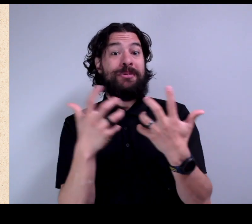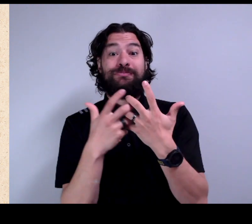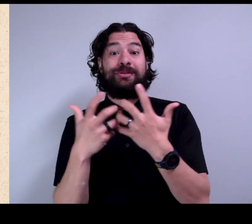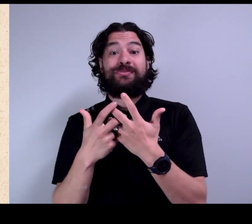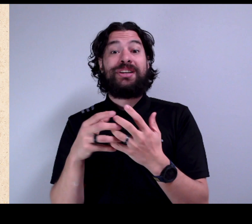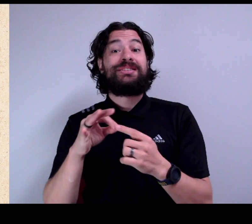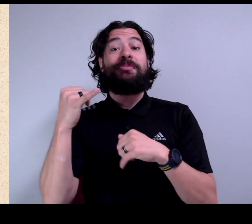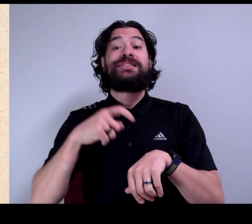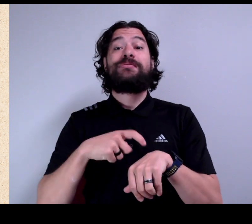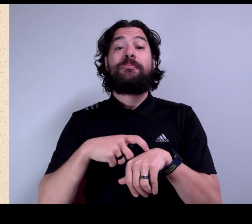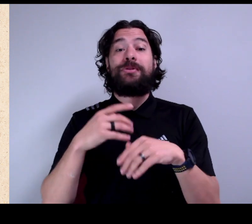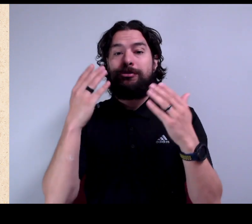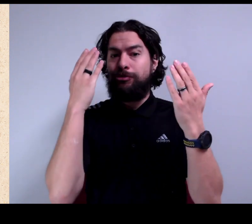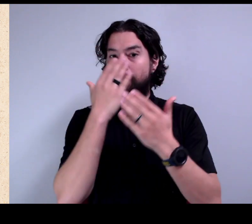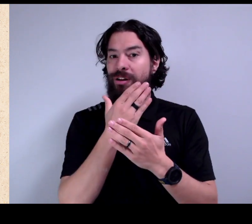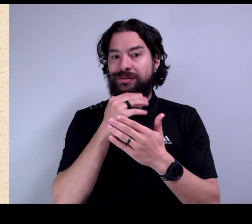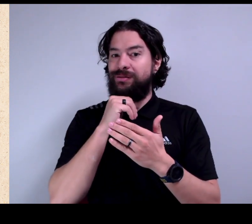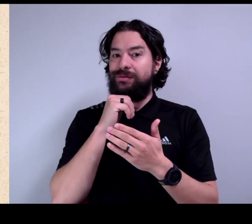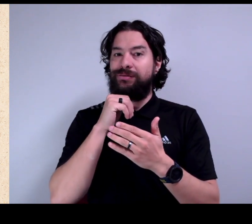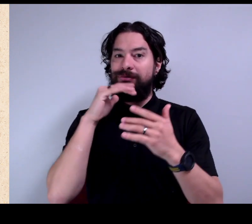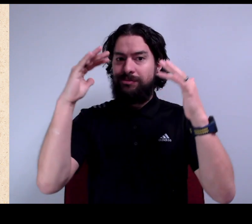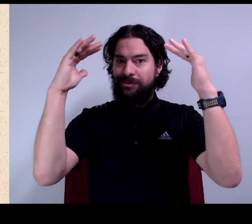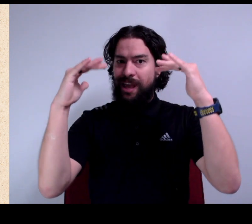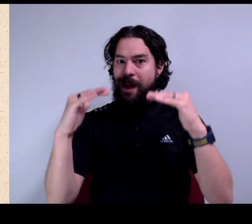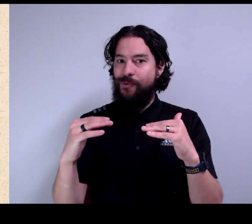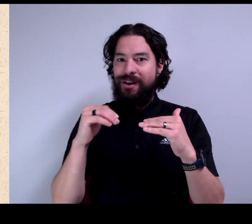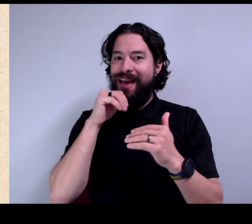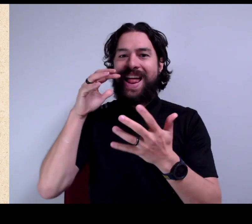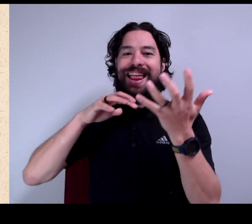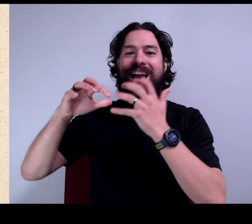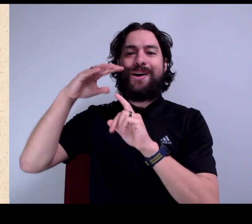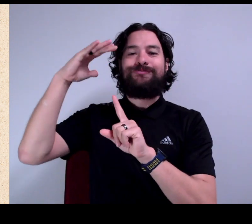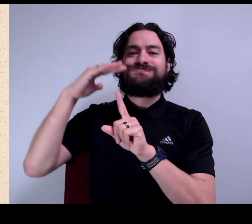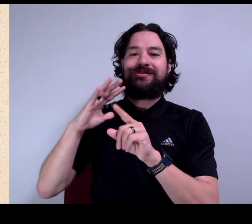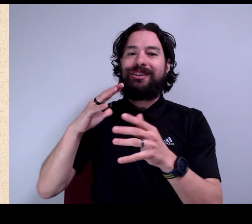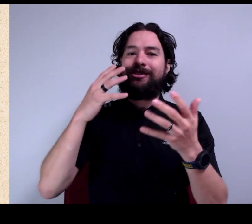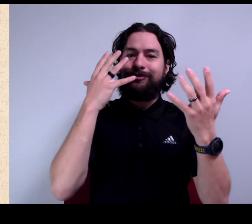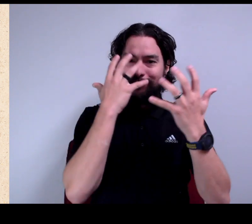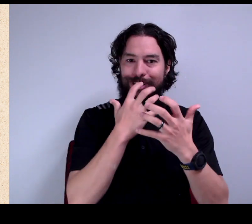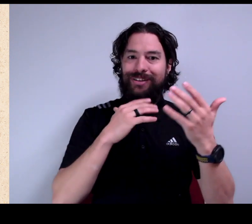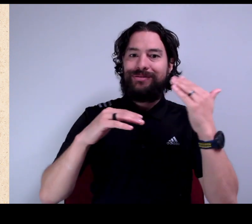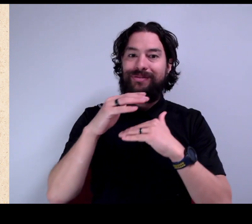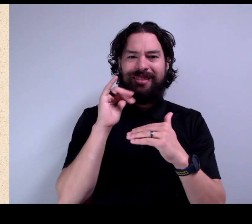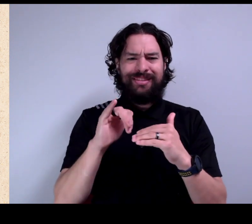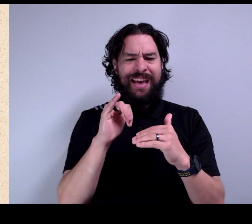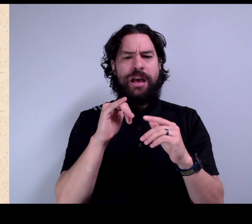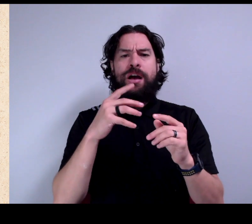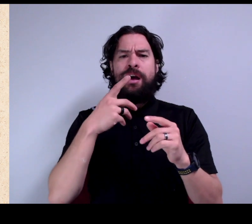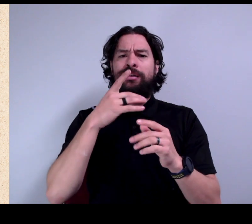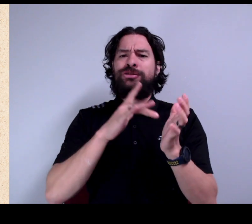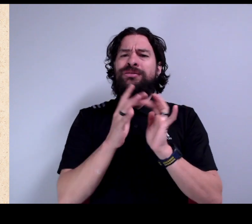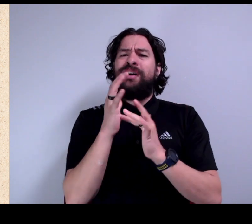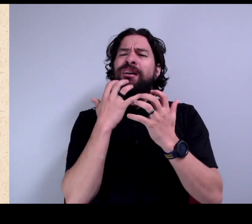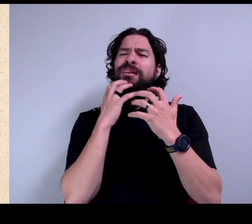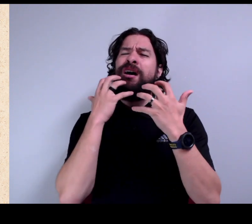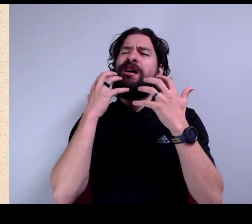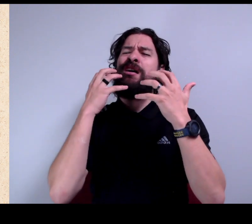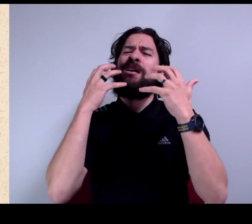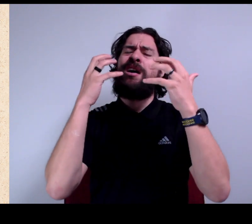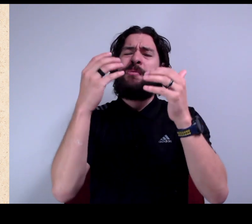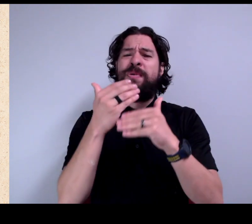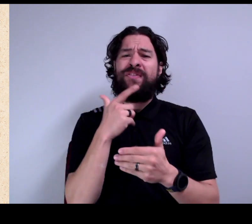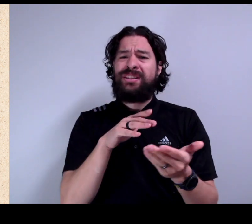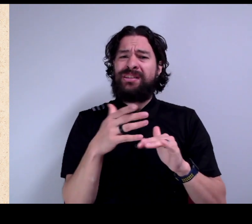except this time it's darkness that descends, not a cloud. And instead of the divine voice from heaven, it's Jesus'